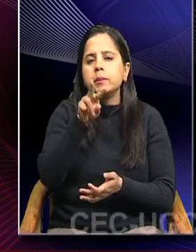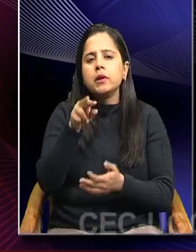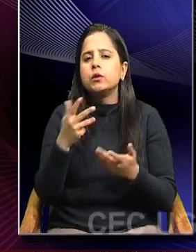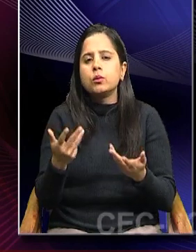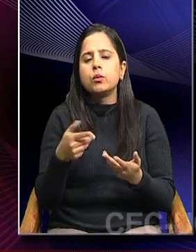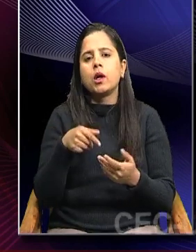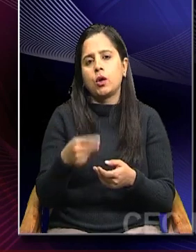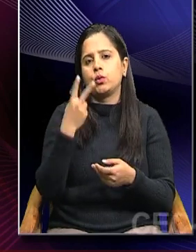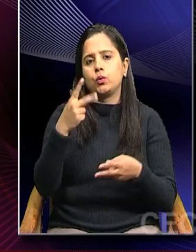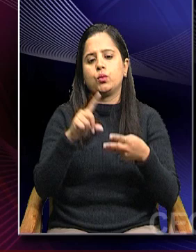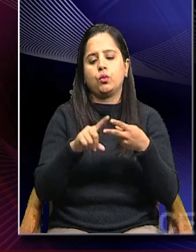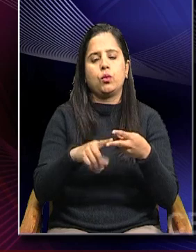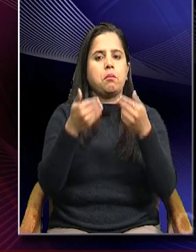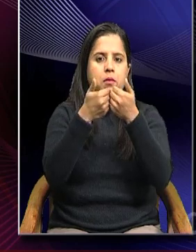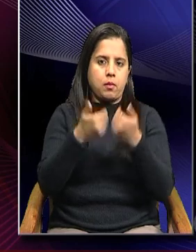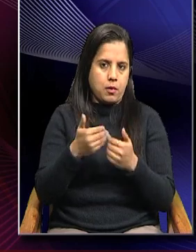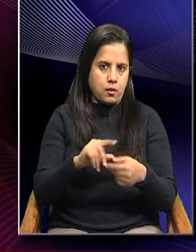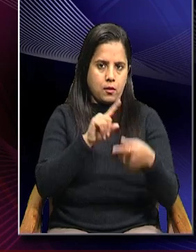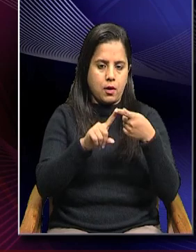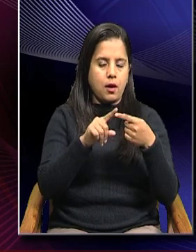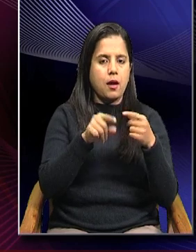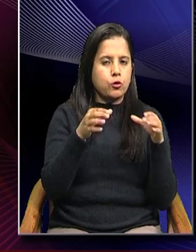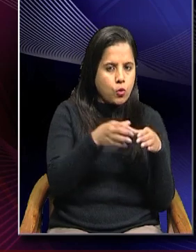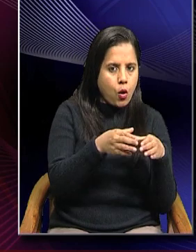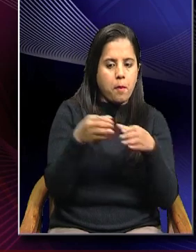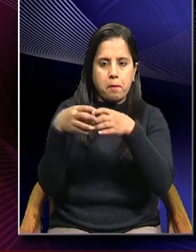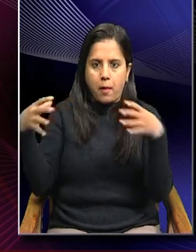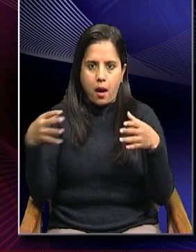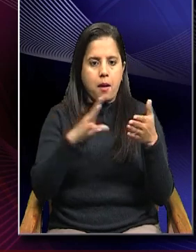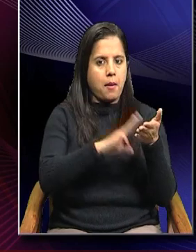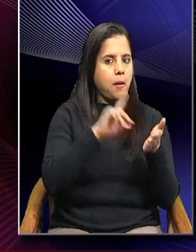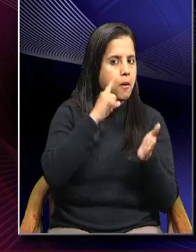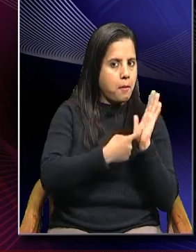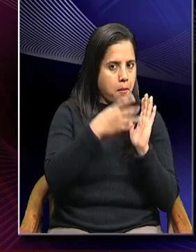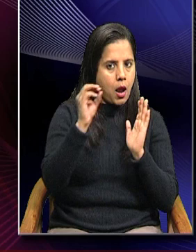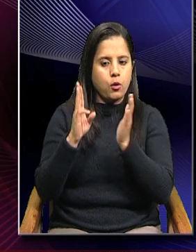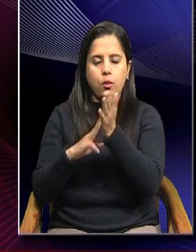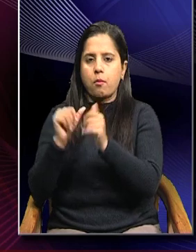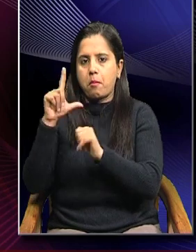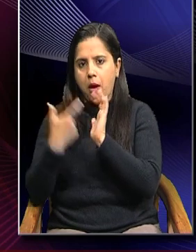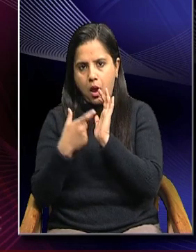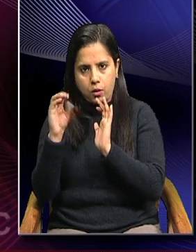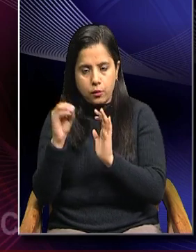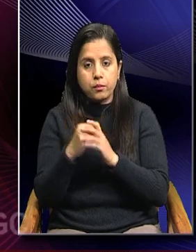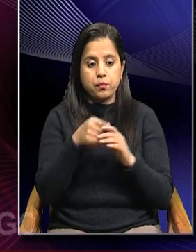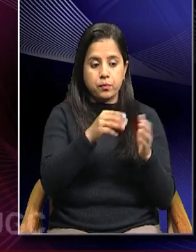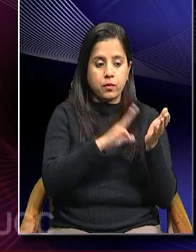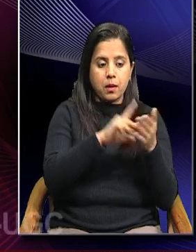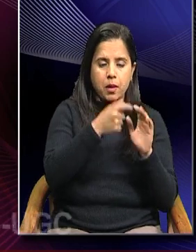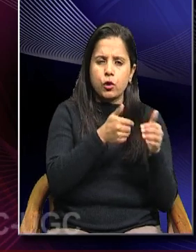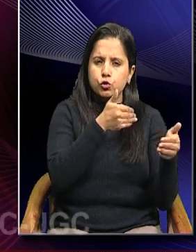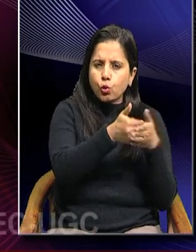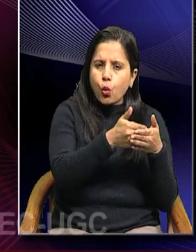there are 2 broad classifications, one is micro, another is macro. So, micro environment forces, they are close to the